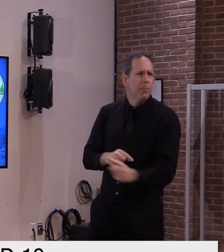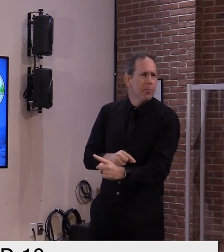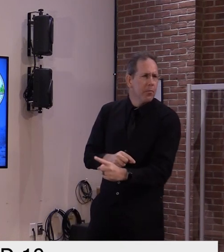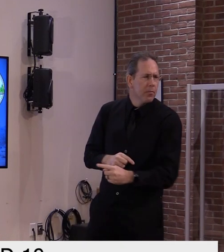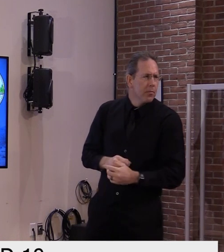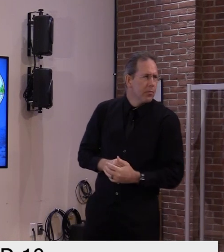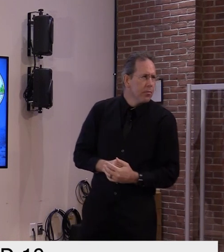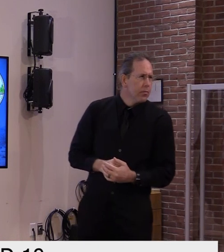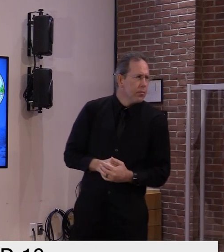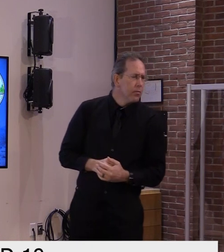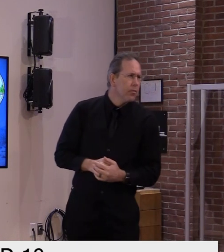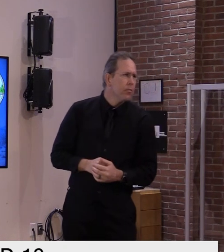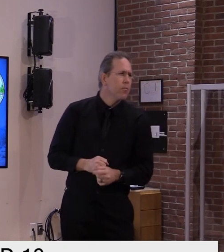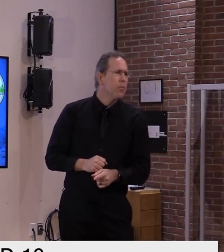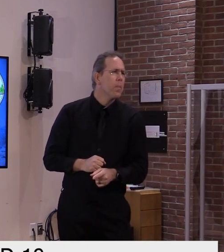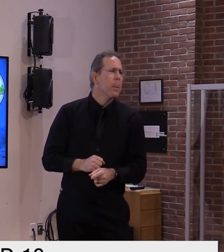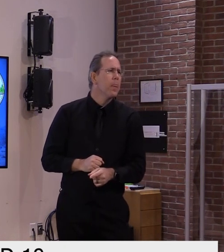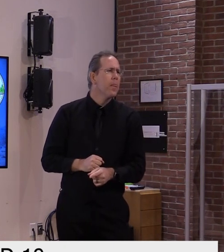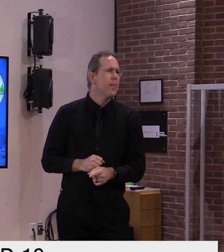revenue in Vermont.